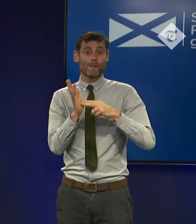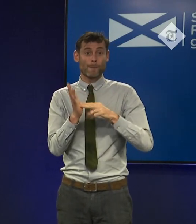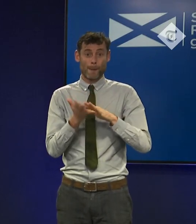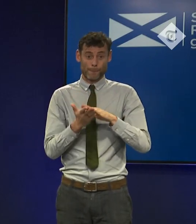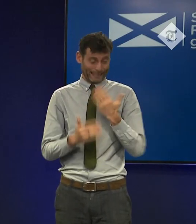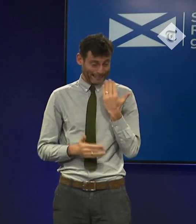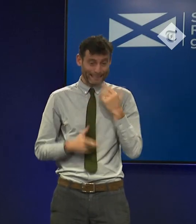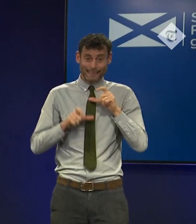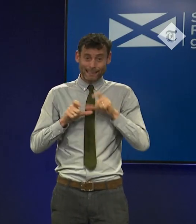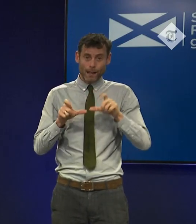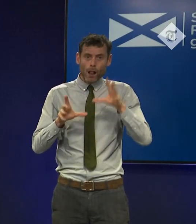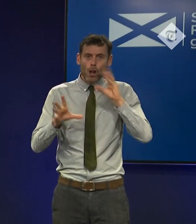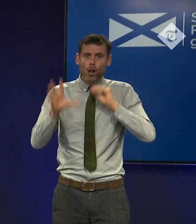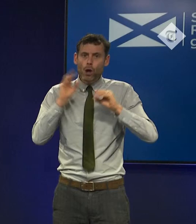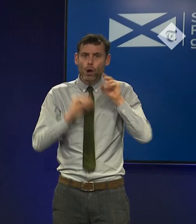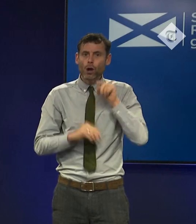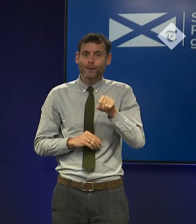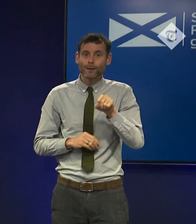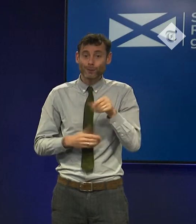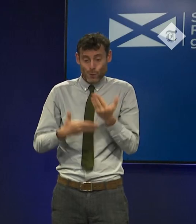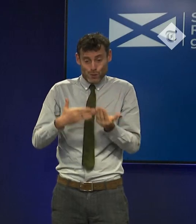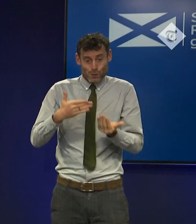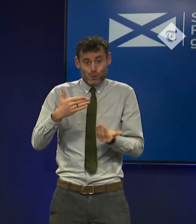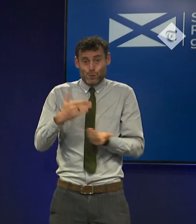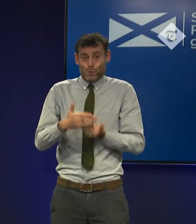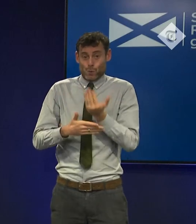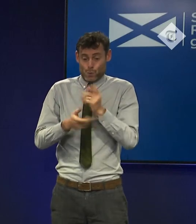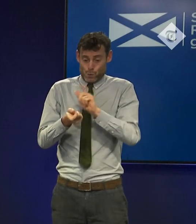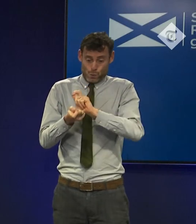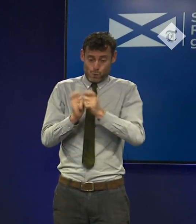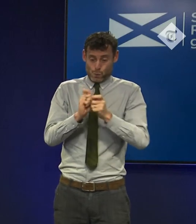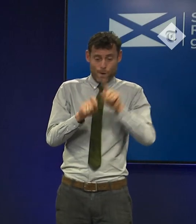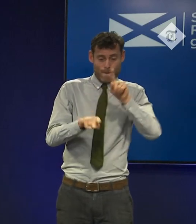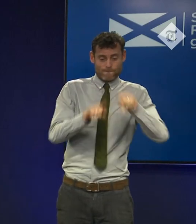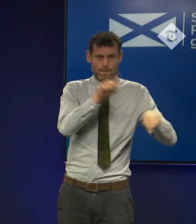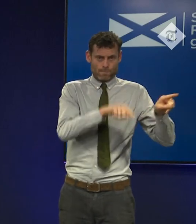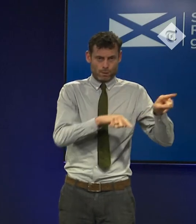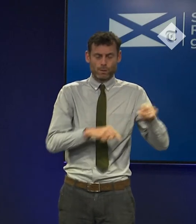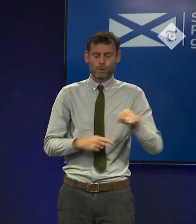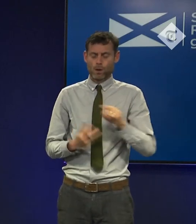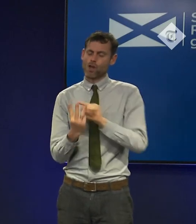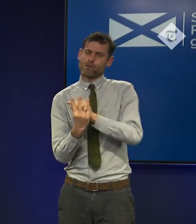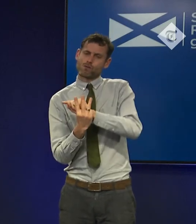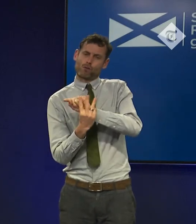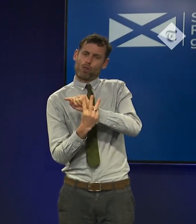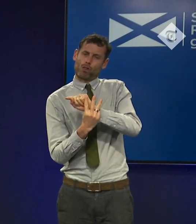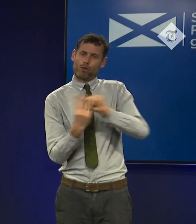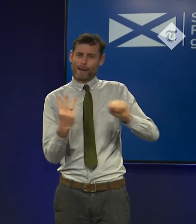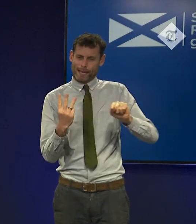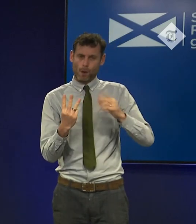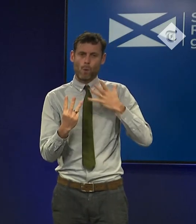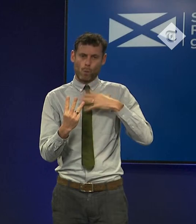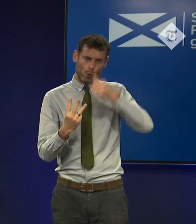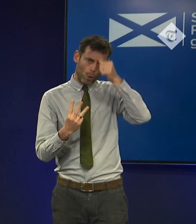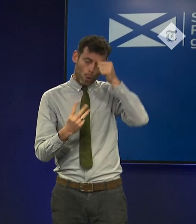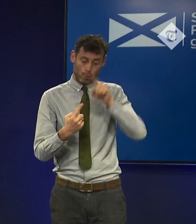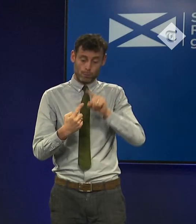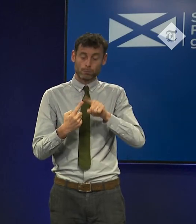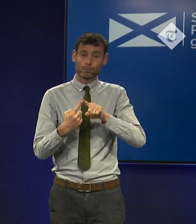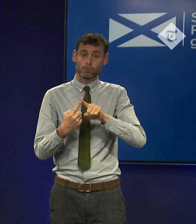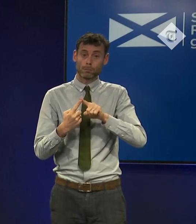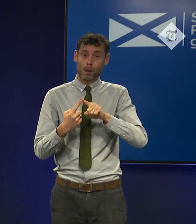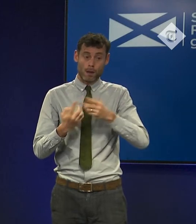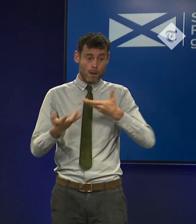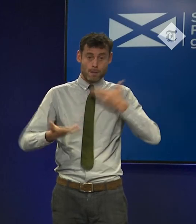this. Like any new variant that comes along, there's probably three particular things that we want to try to learn more about. First of all, is it more